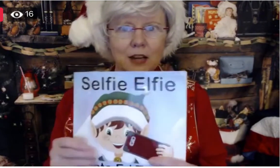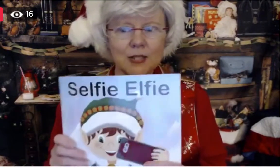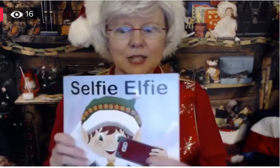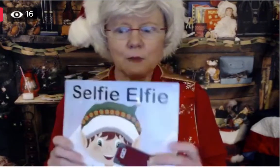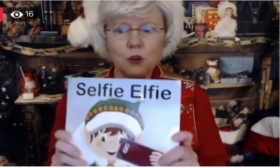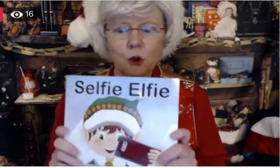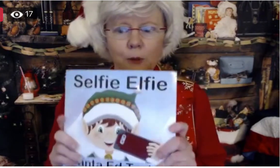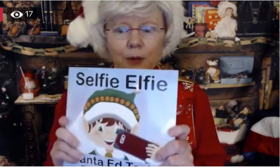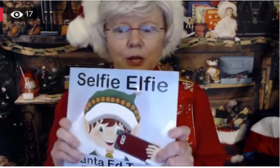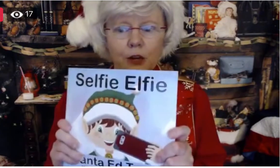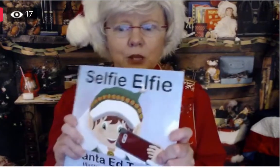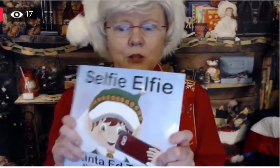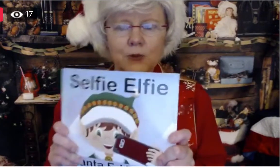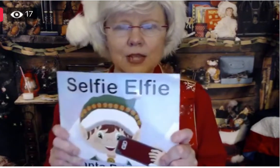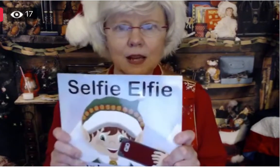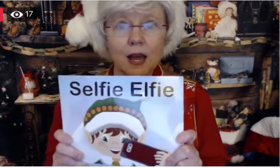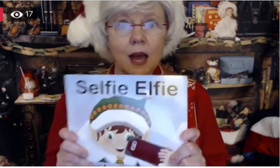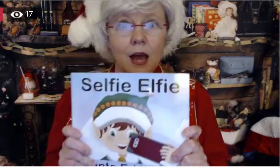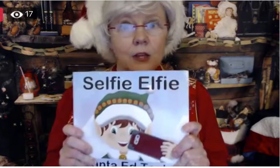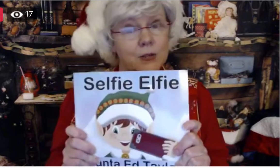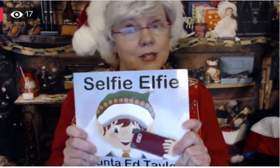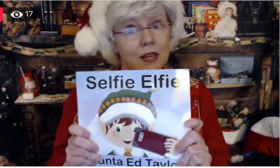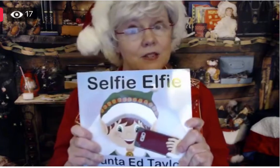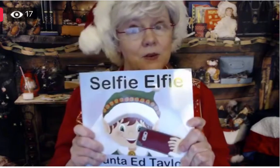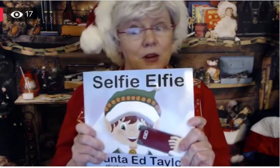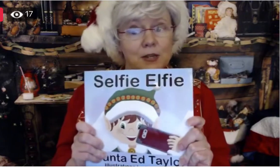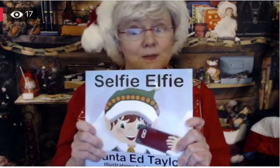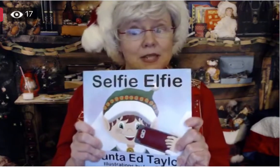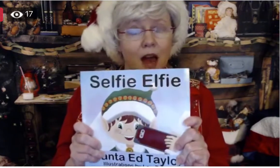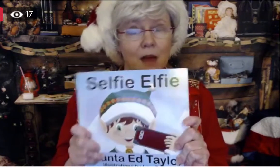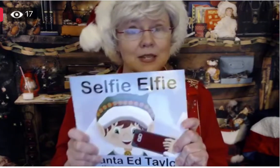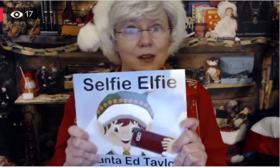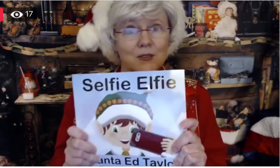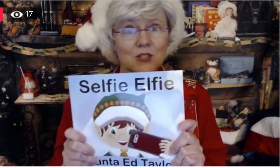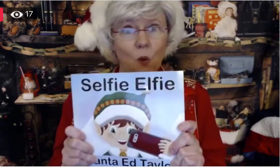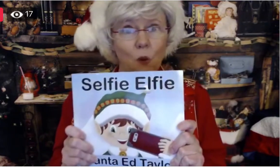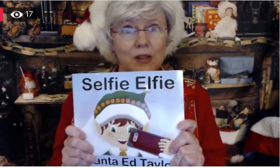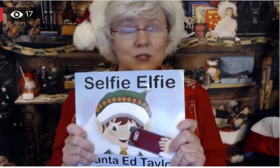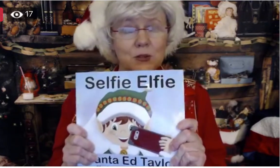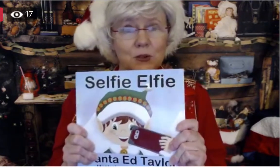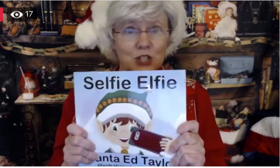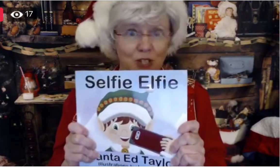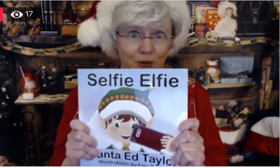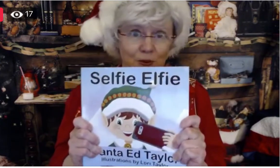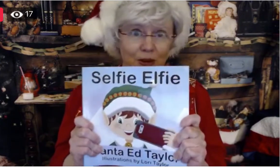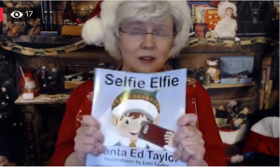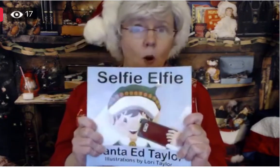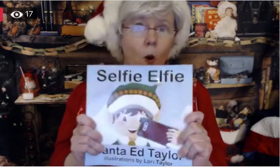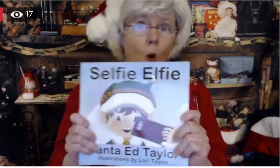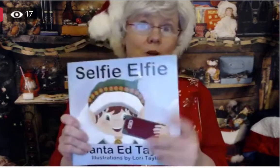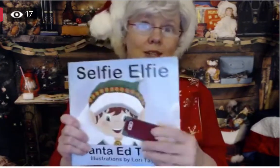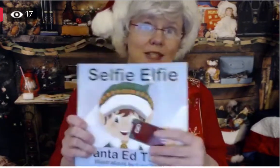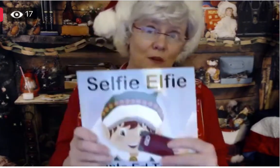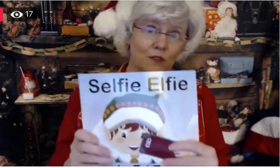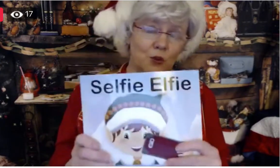know some of you are probably going to be using it during Christmas time to tell stories to your children, or to some of you that